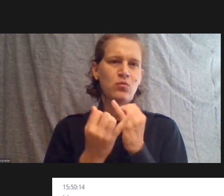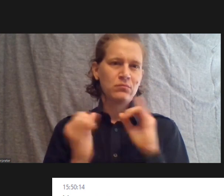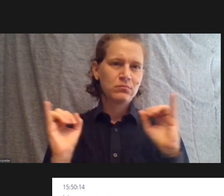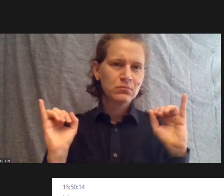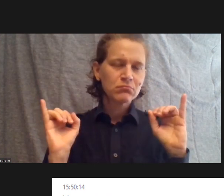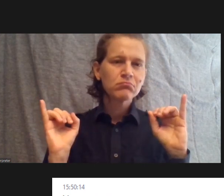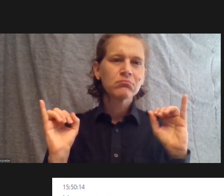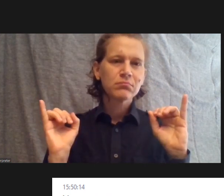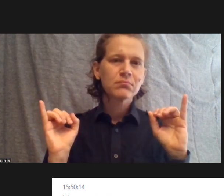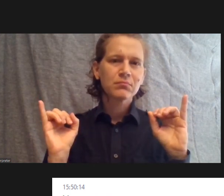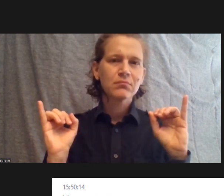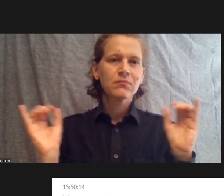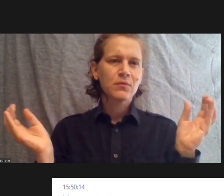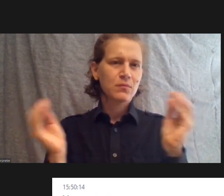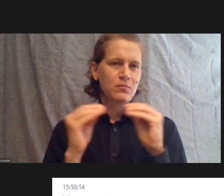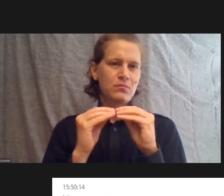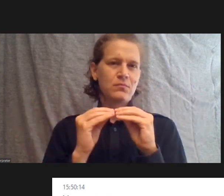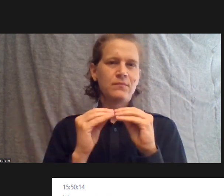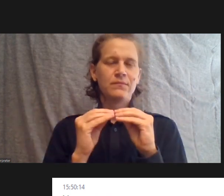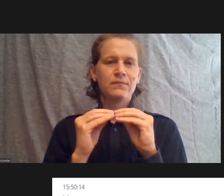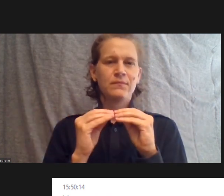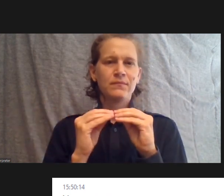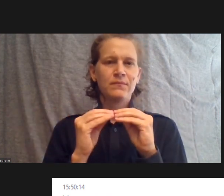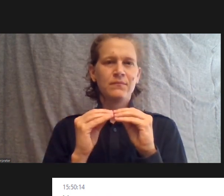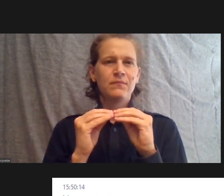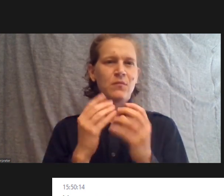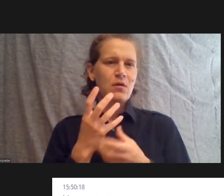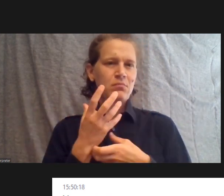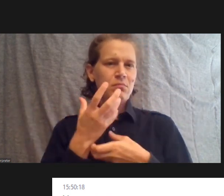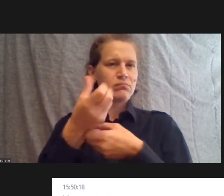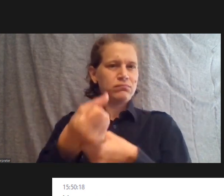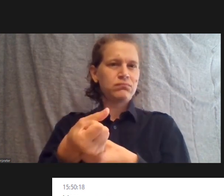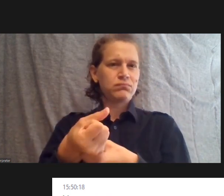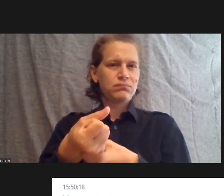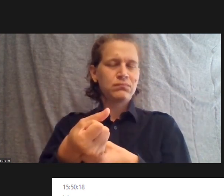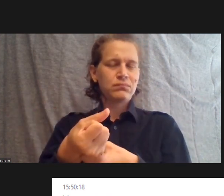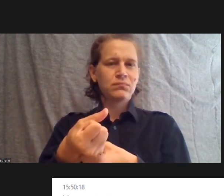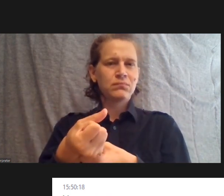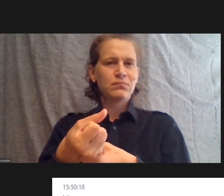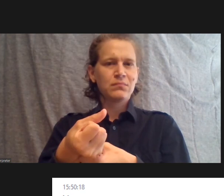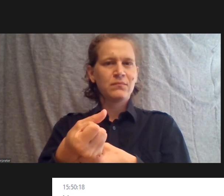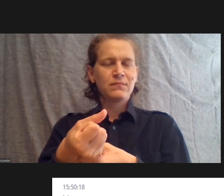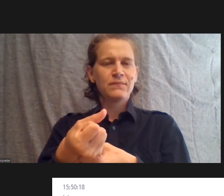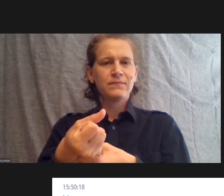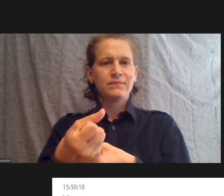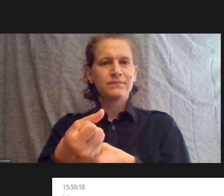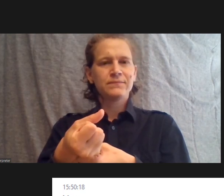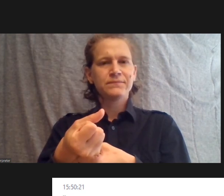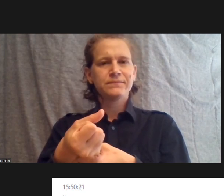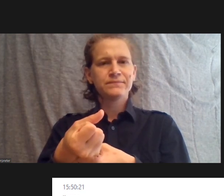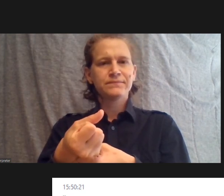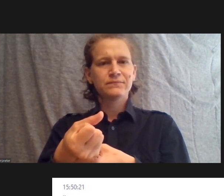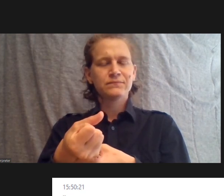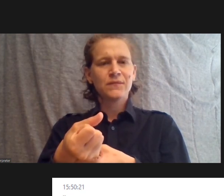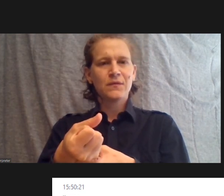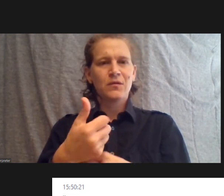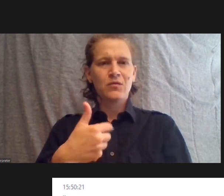independence, more confidence in what I